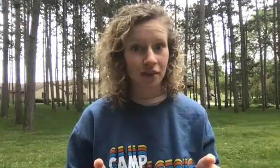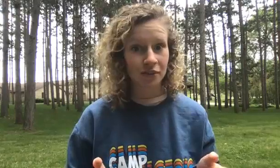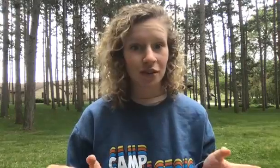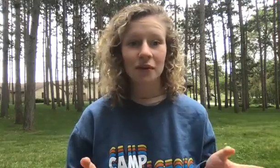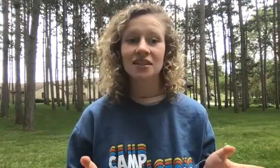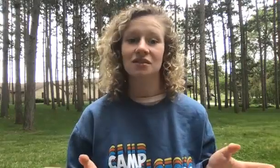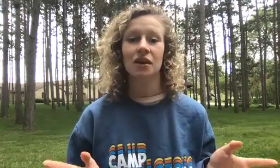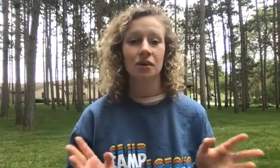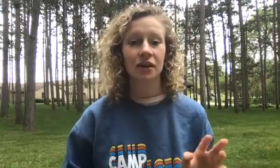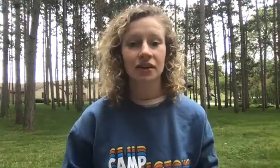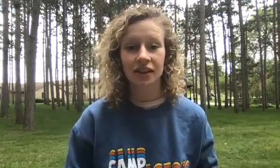to the best of my ability.